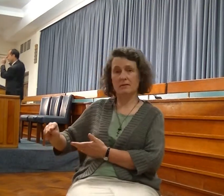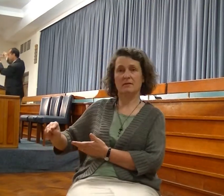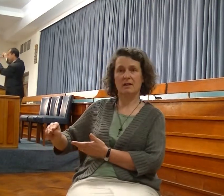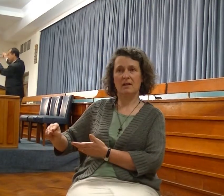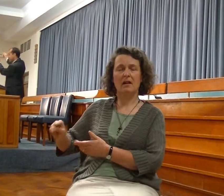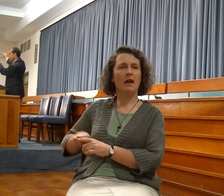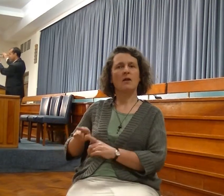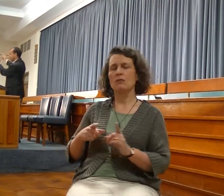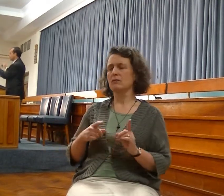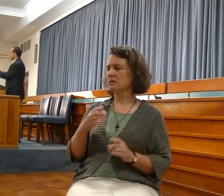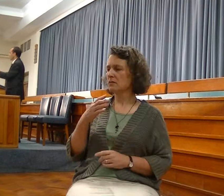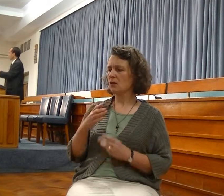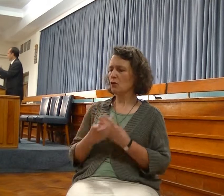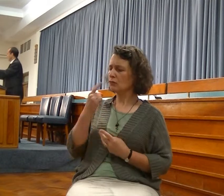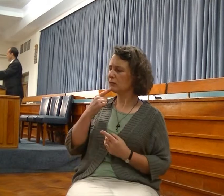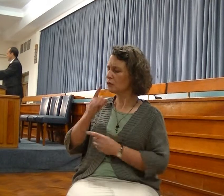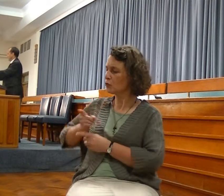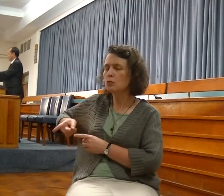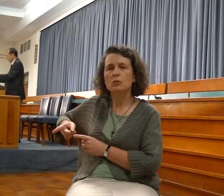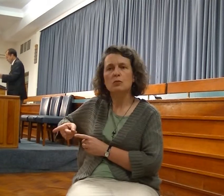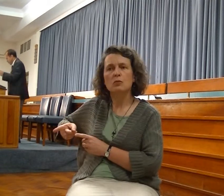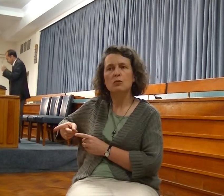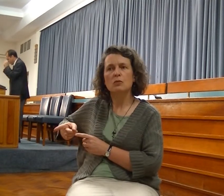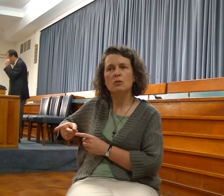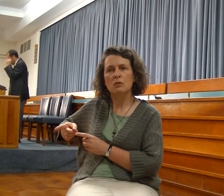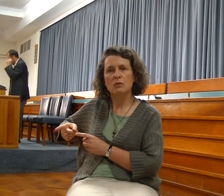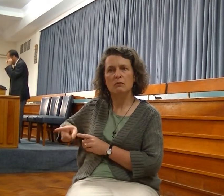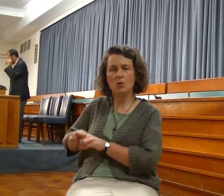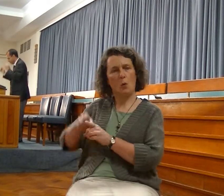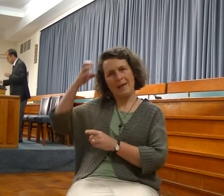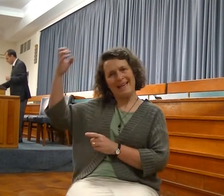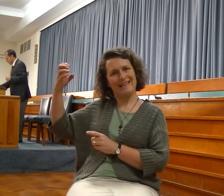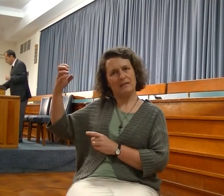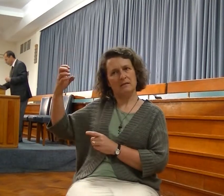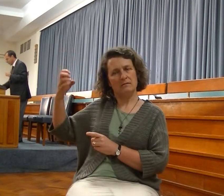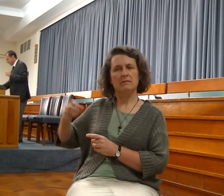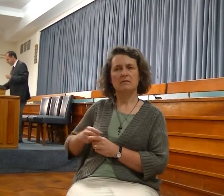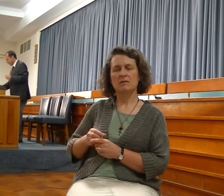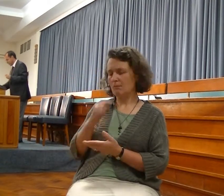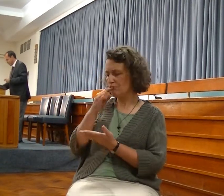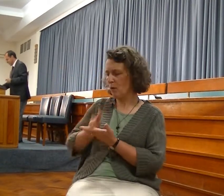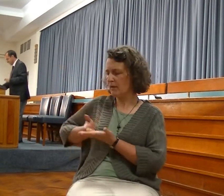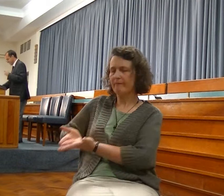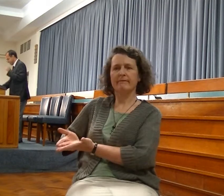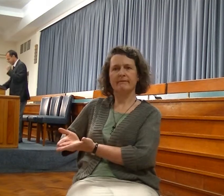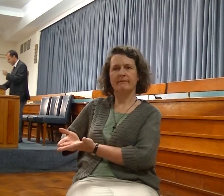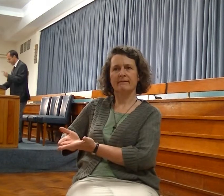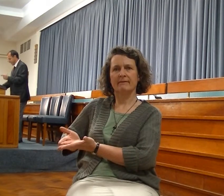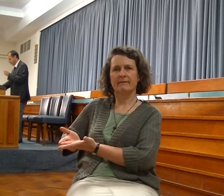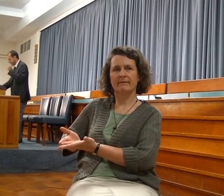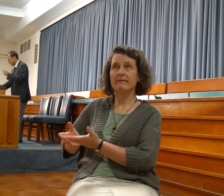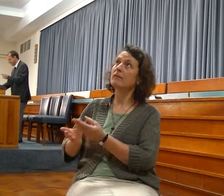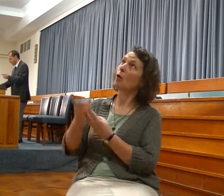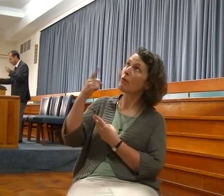is speaking to him like a God, but also like king. So what a promise, and we remember, God is not a